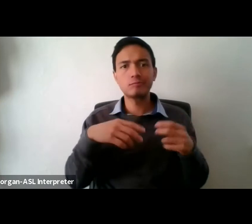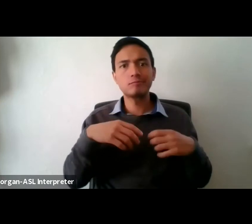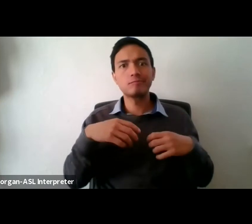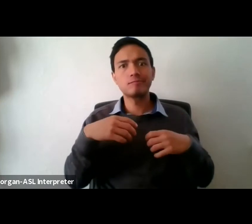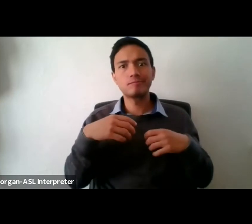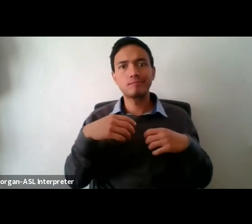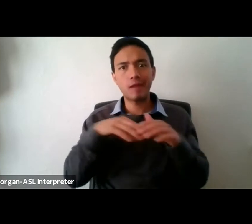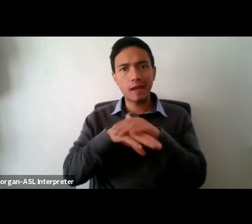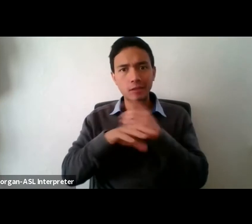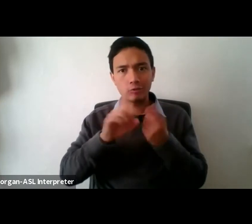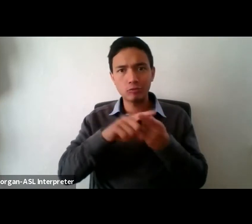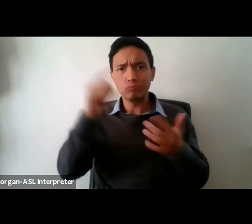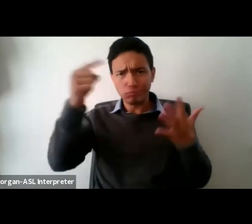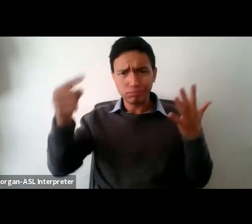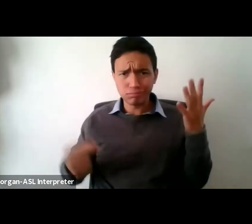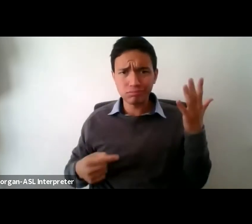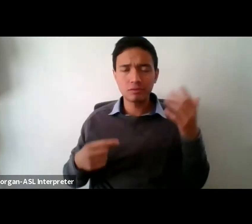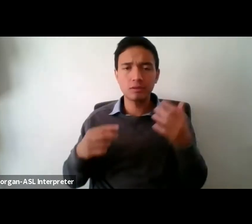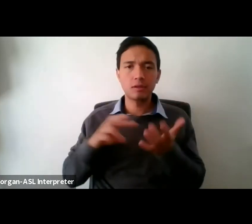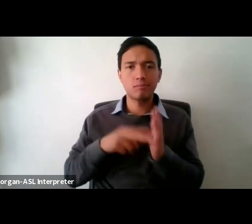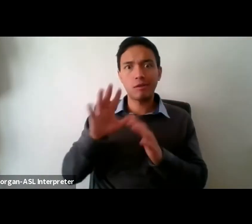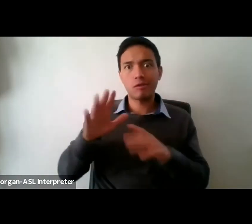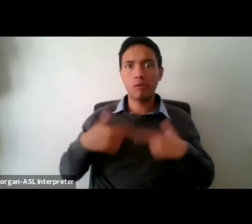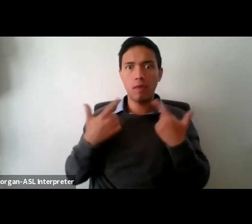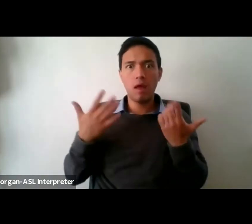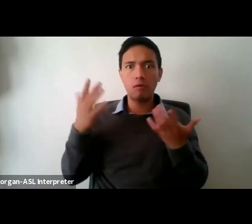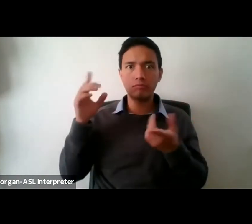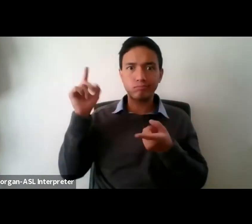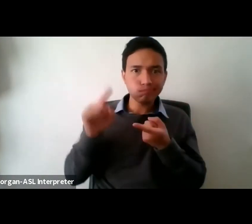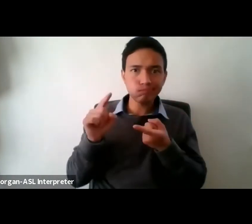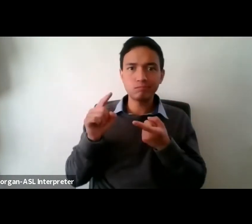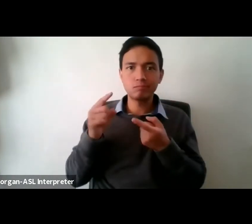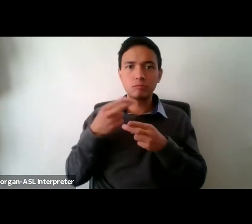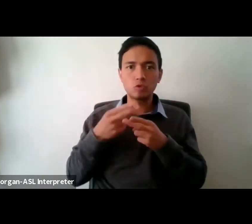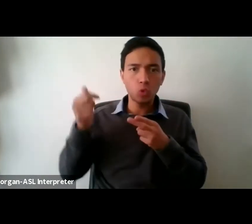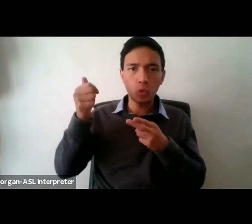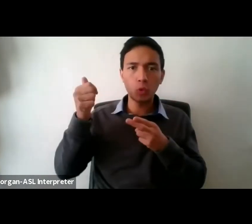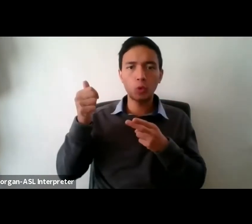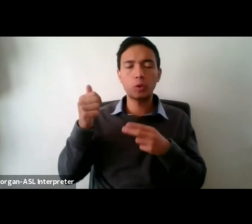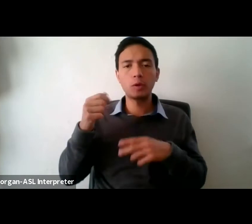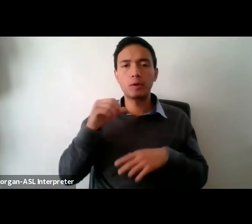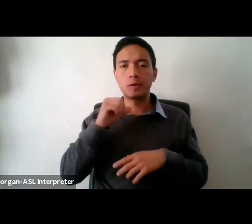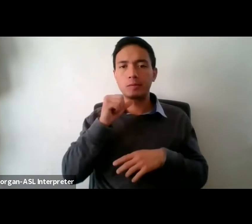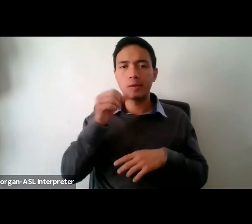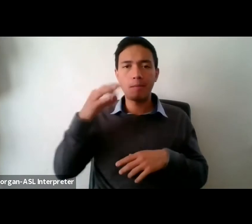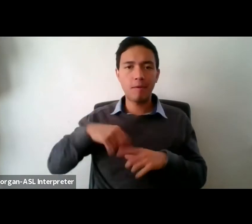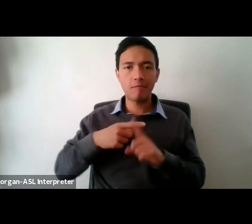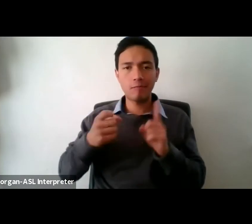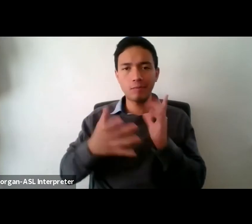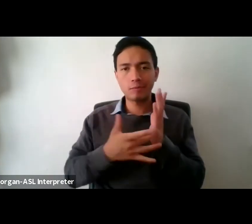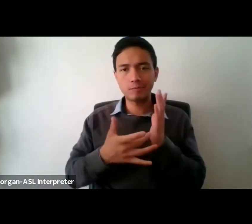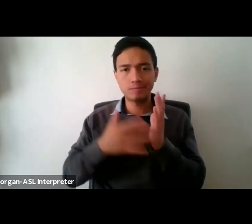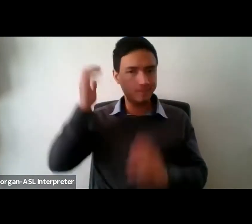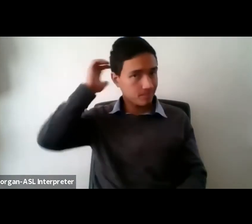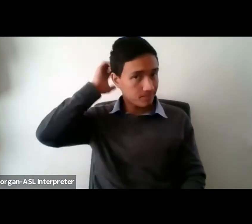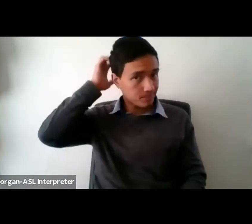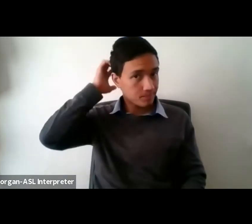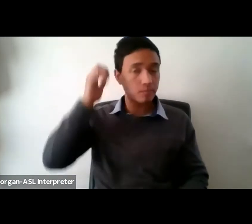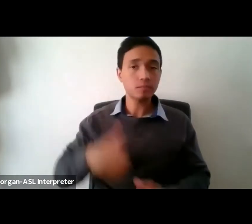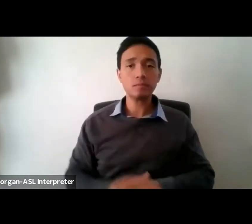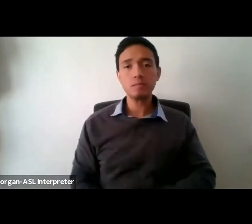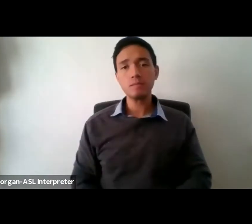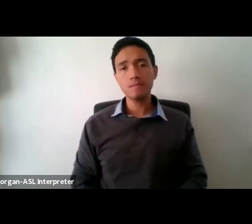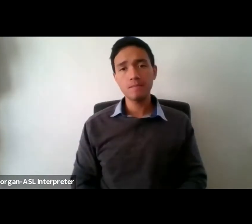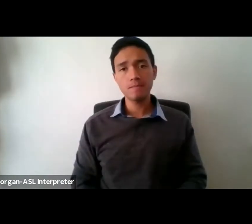vulnerable to online harms. Indeed, as the international community faces new